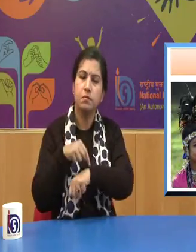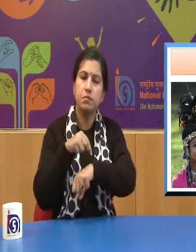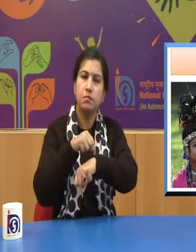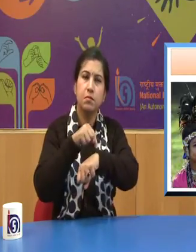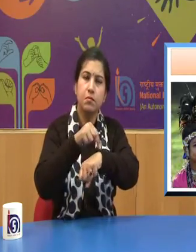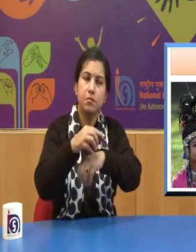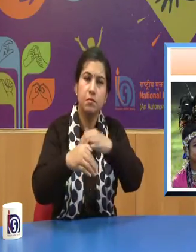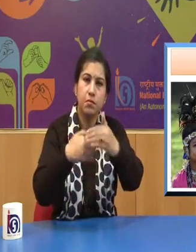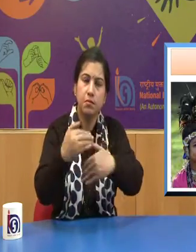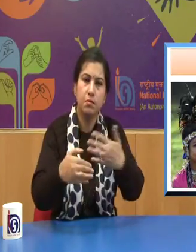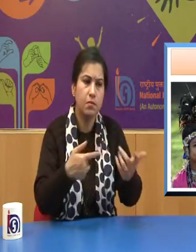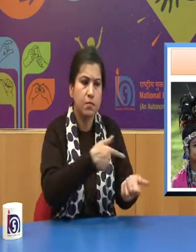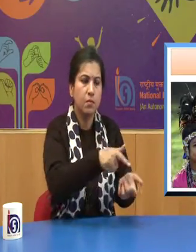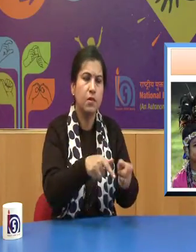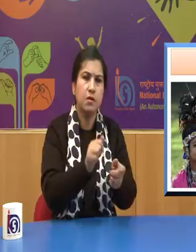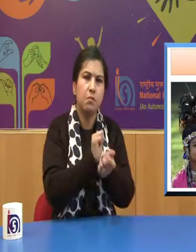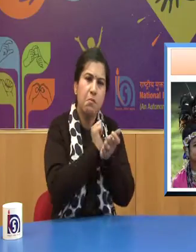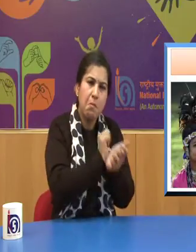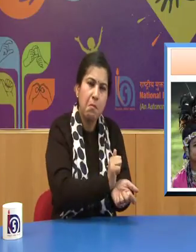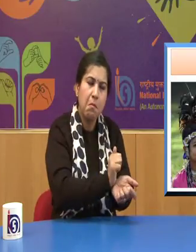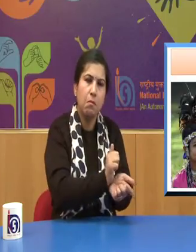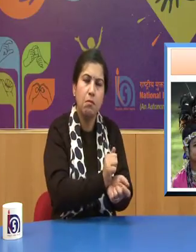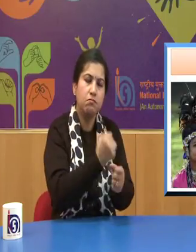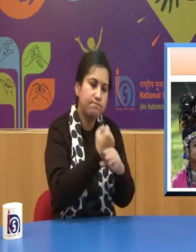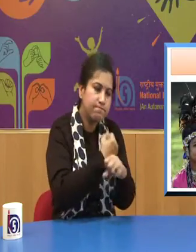Slowly, slowly, they became bonded laborers.